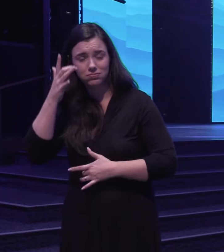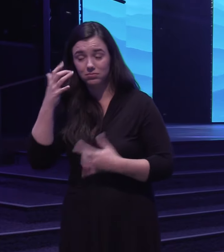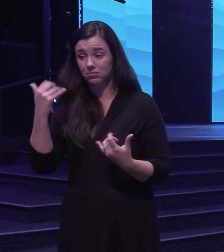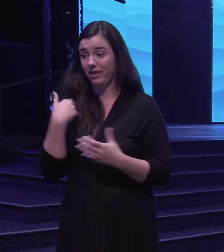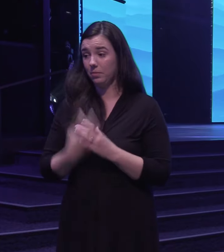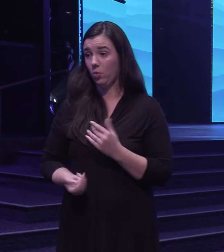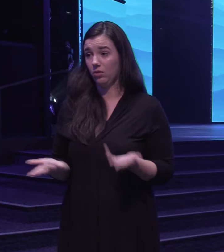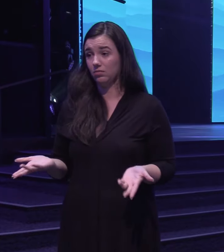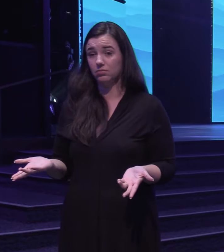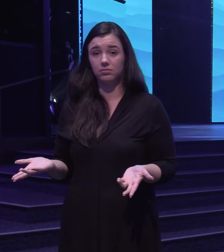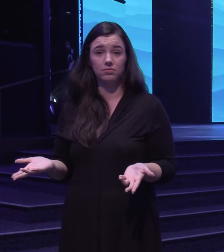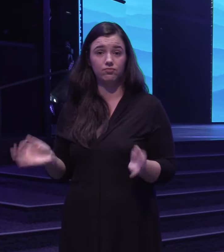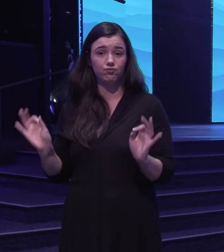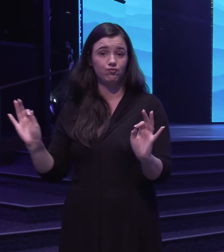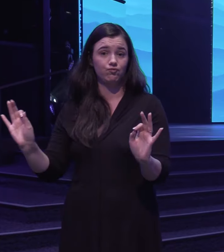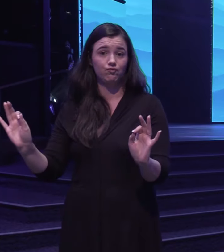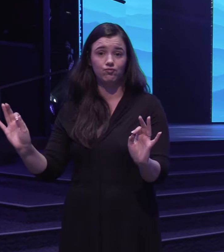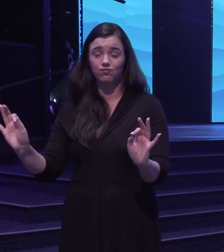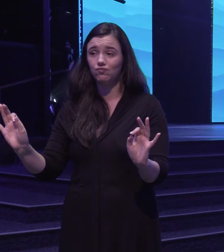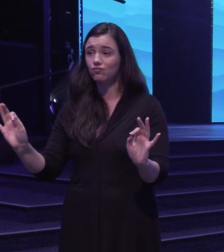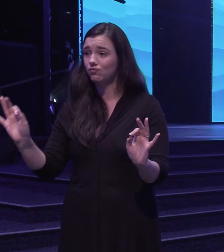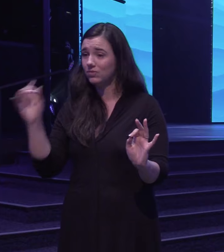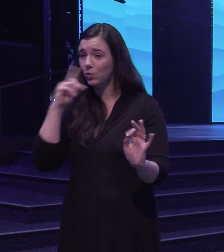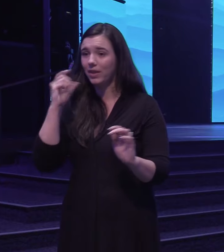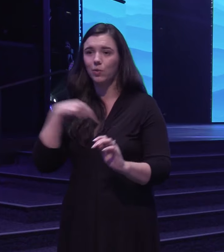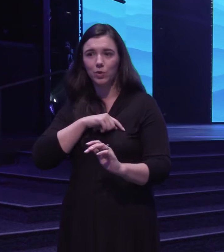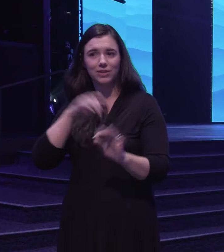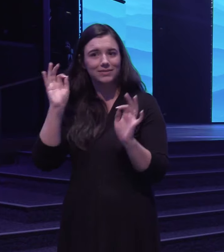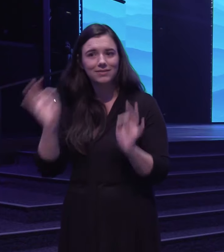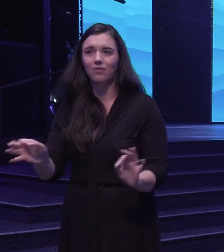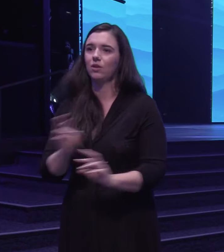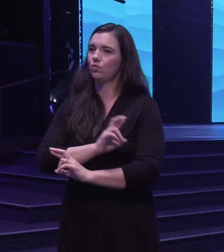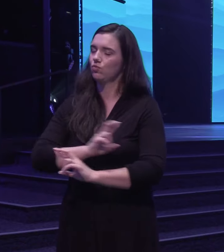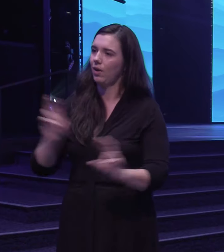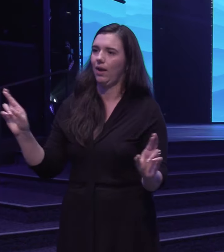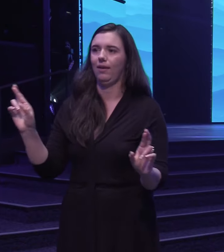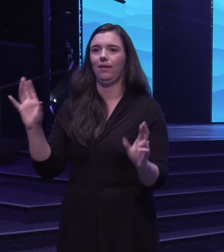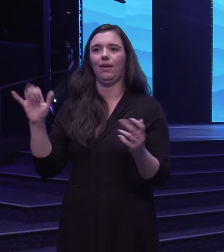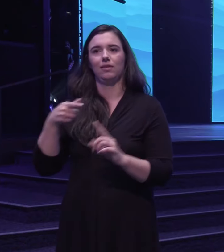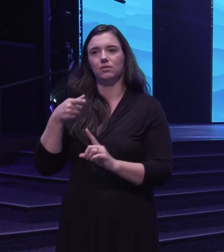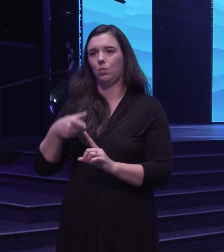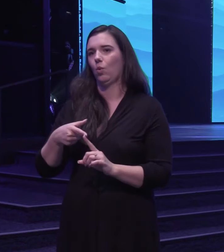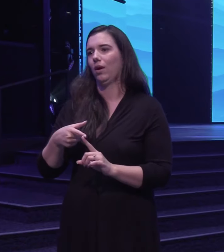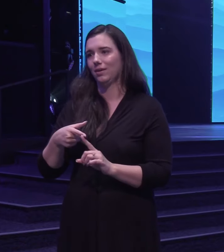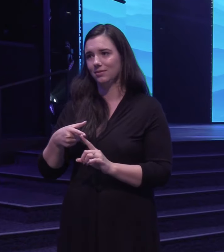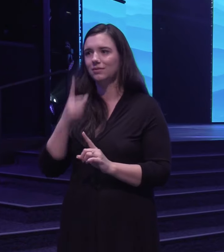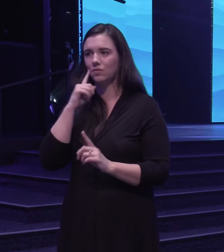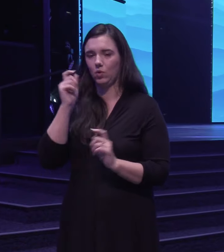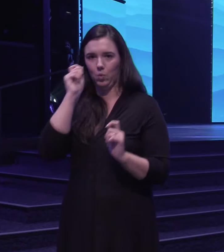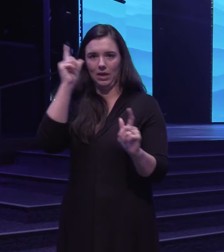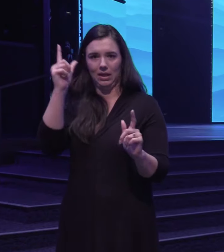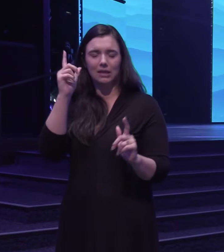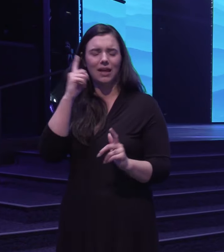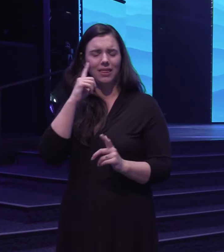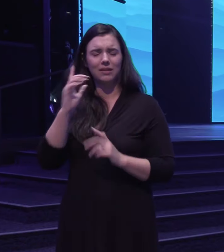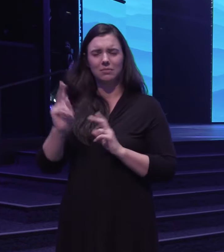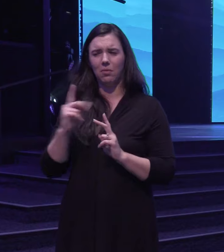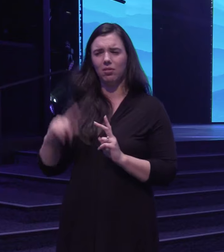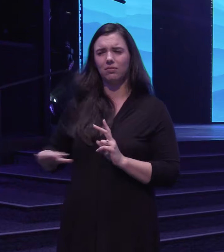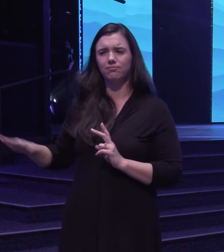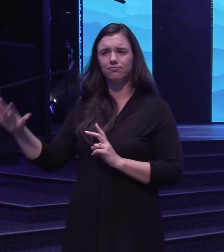we have both. So I think we are definitely ready at this point. And I think people have had a